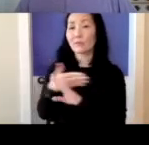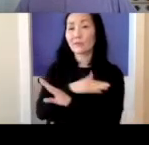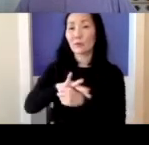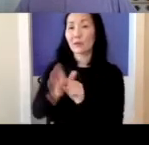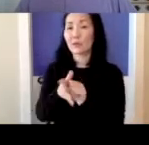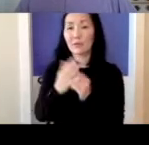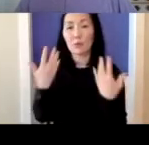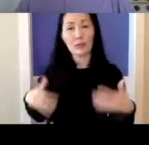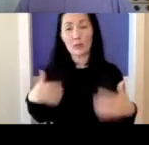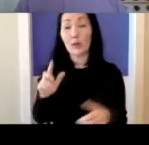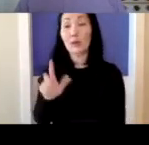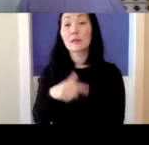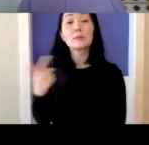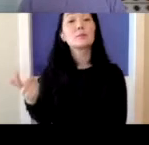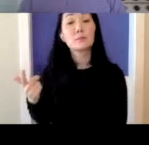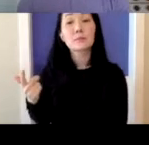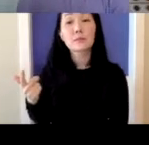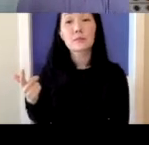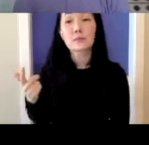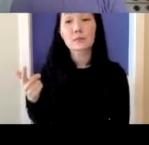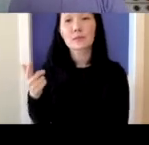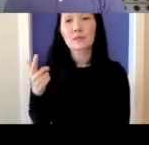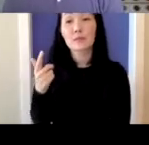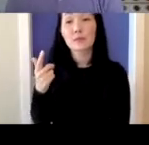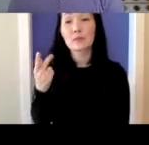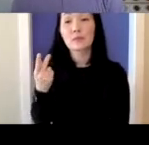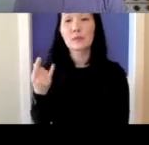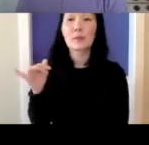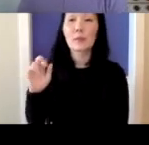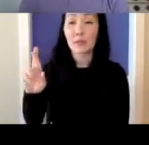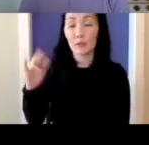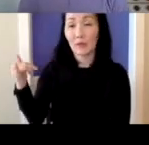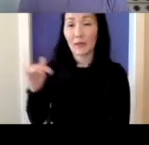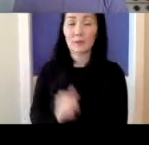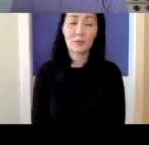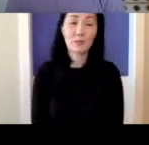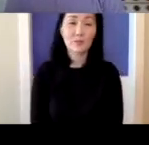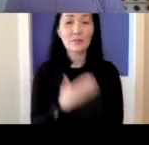And I'll pass it off to you, Peter, to provide some more context. Great, thanks, Veronica.